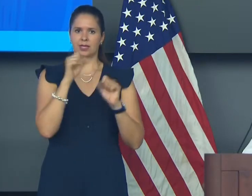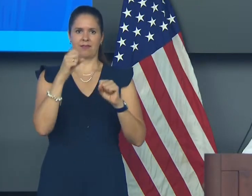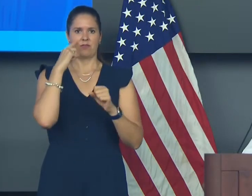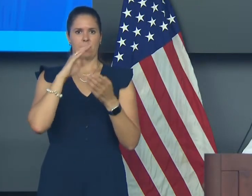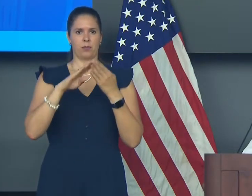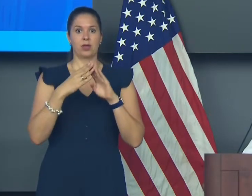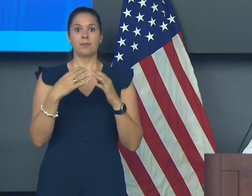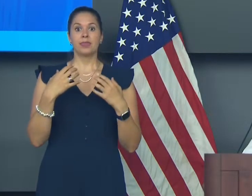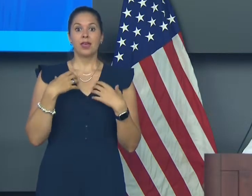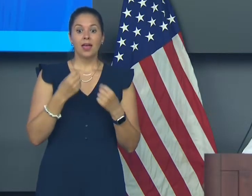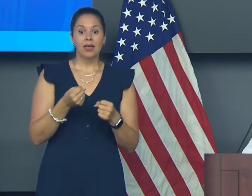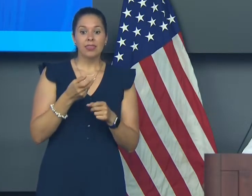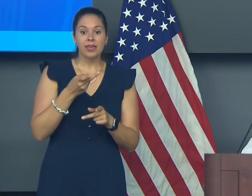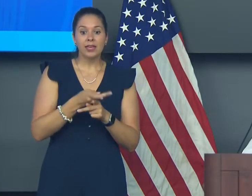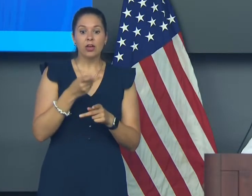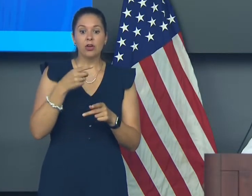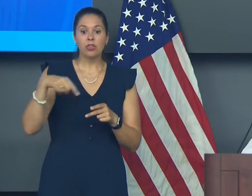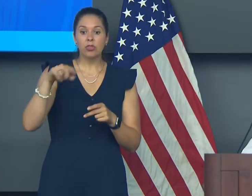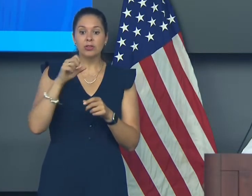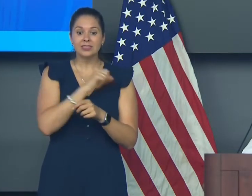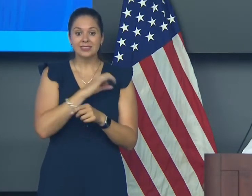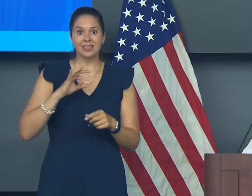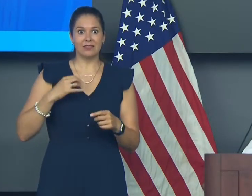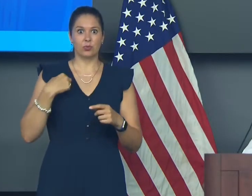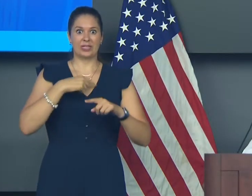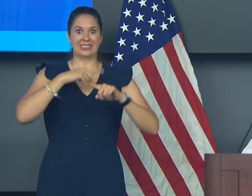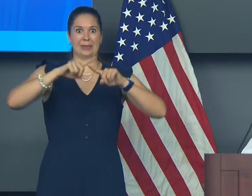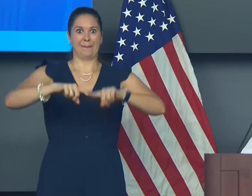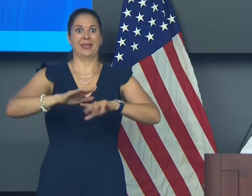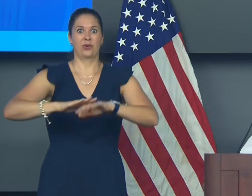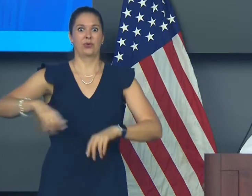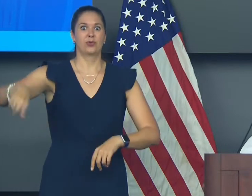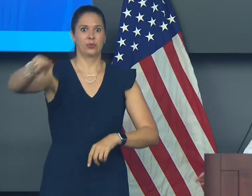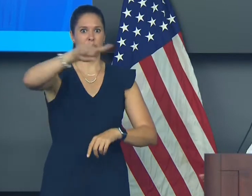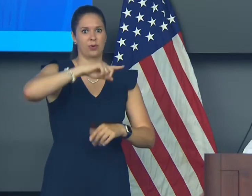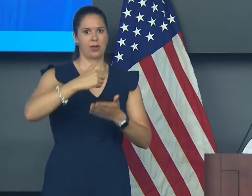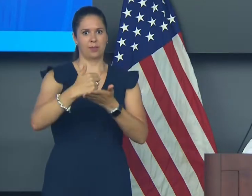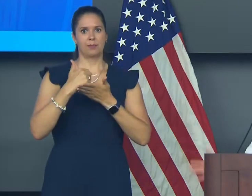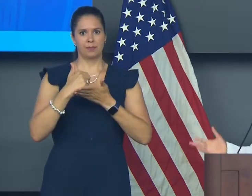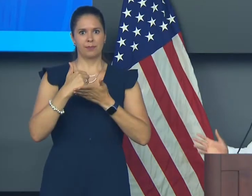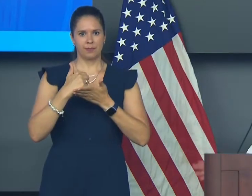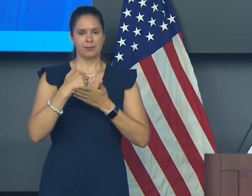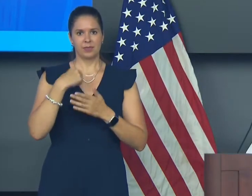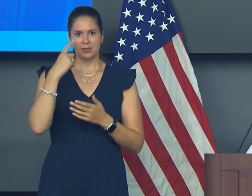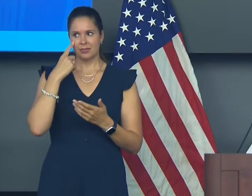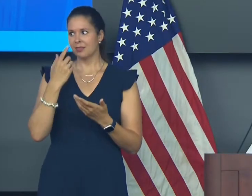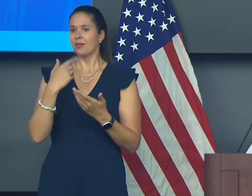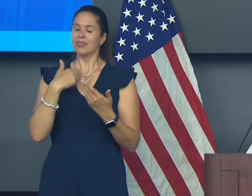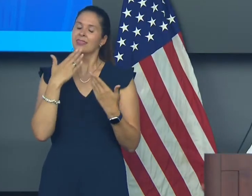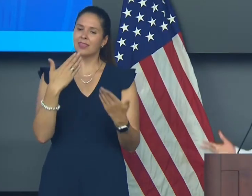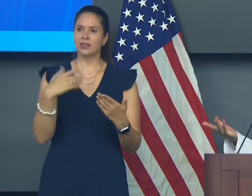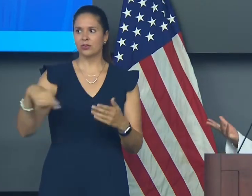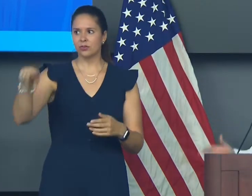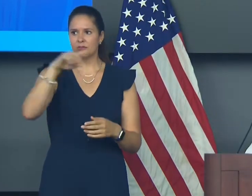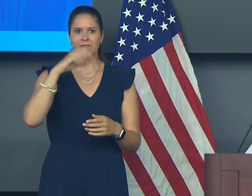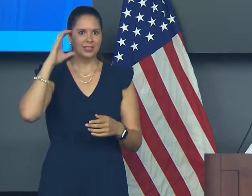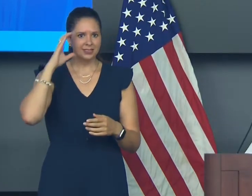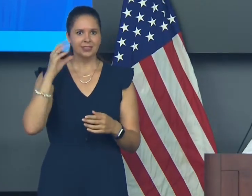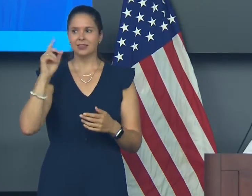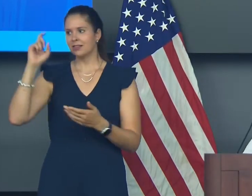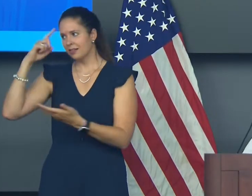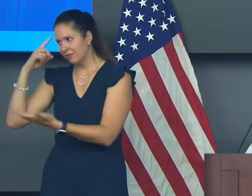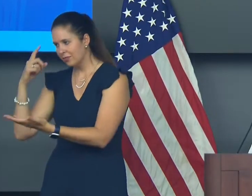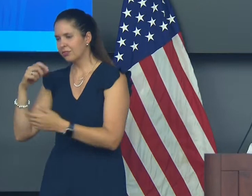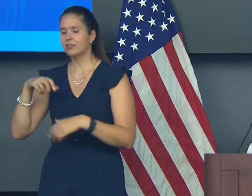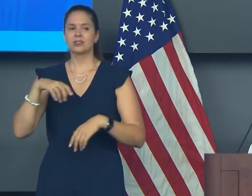The healthcare staff, we're depending on our community to help us. And so I thank you all for listening, and Governor Edwards